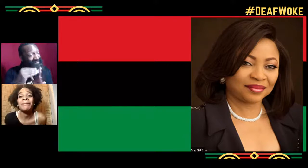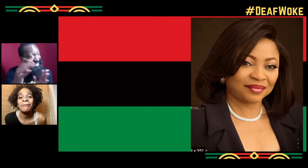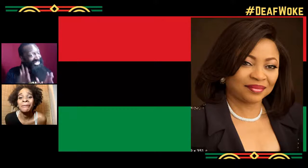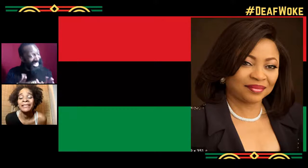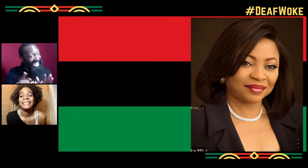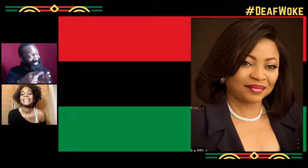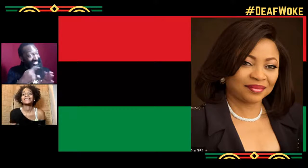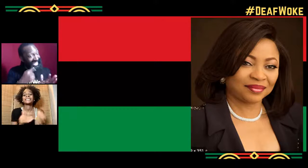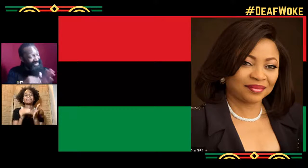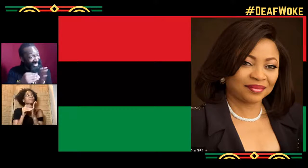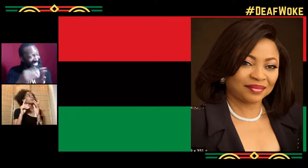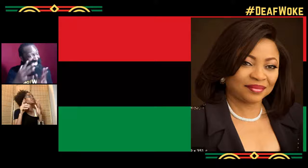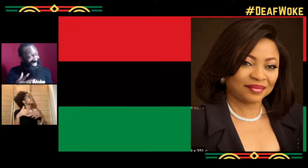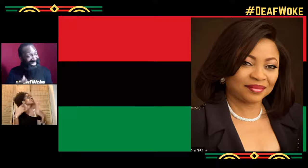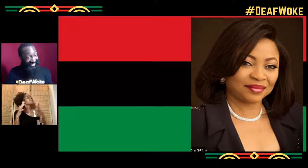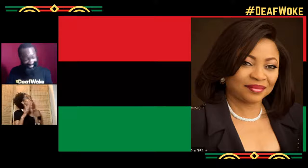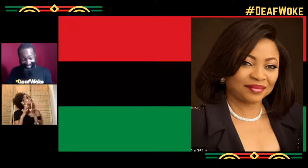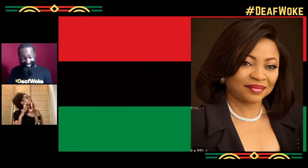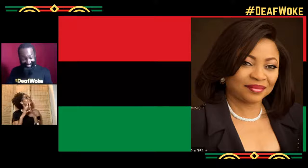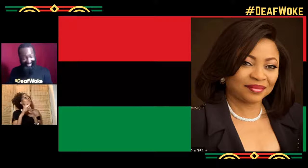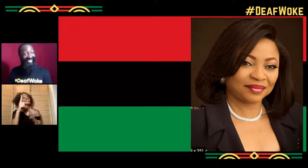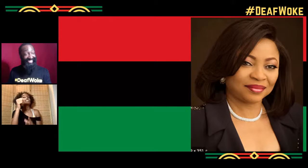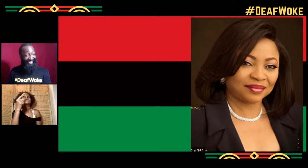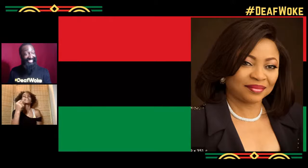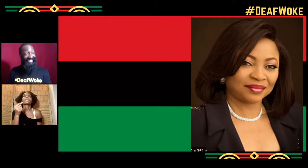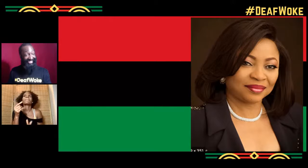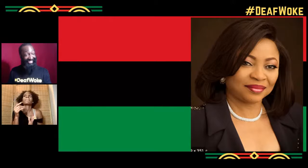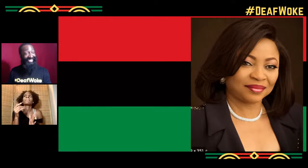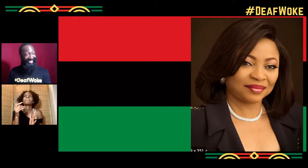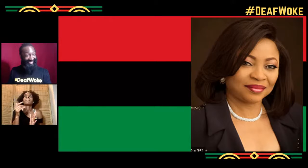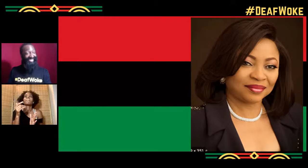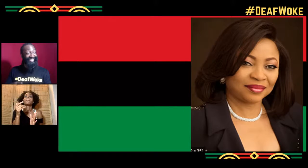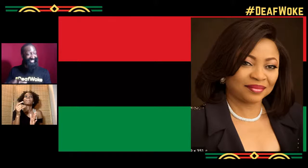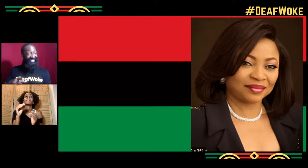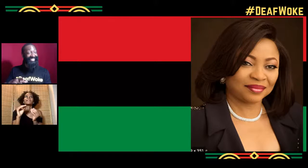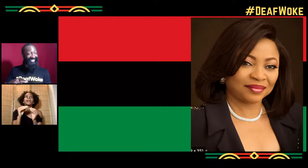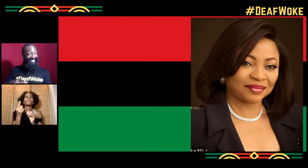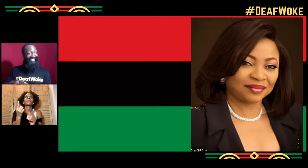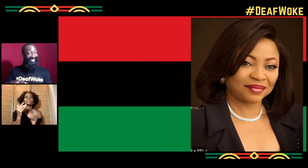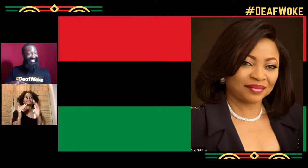Oh my gosh, I don't know. You said millionaire.